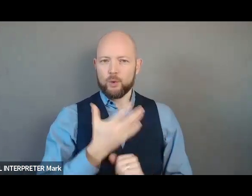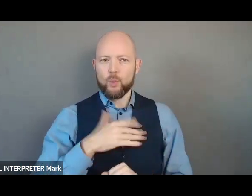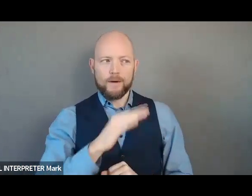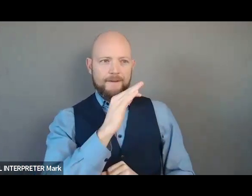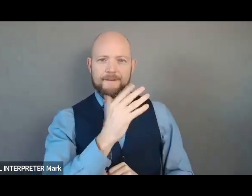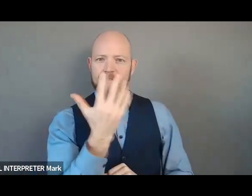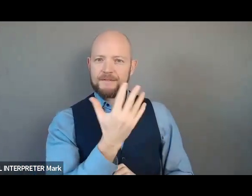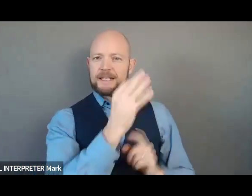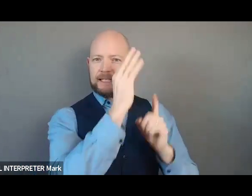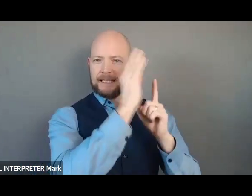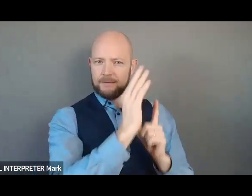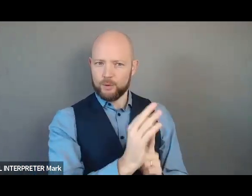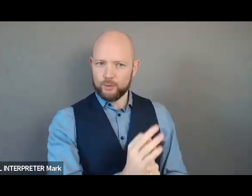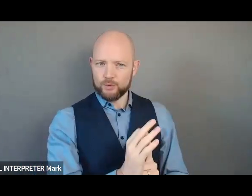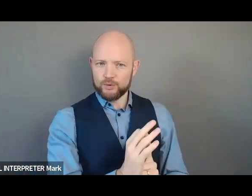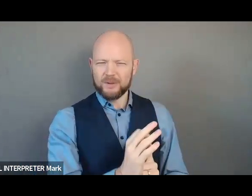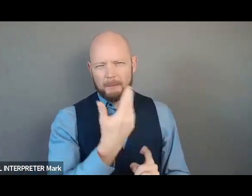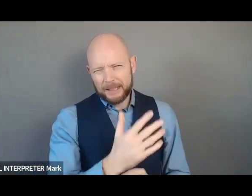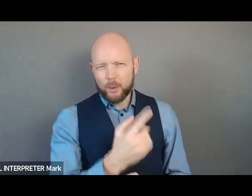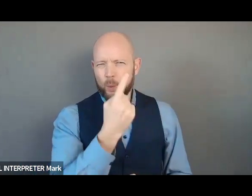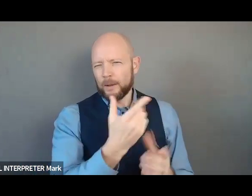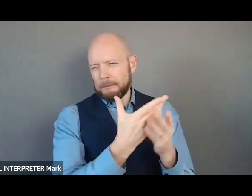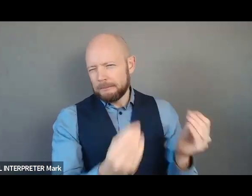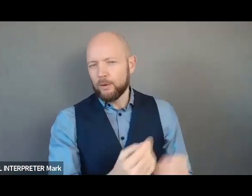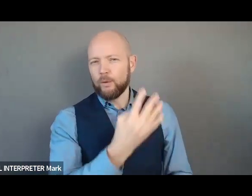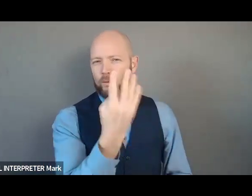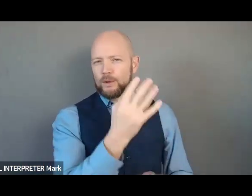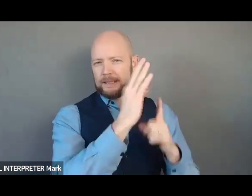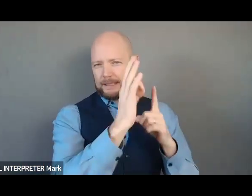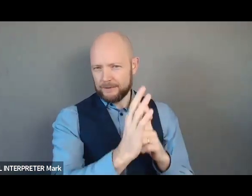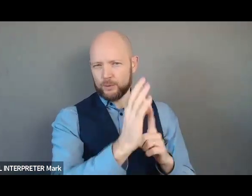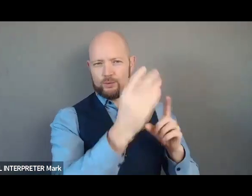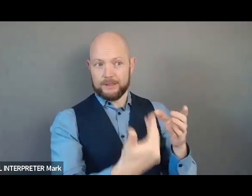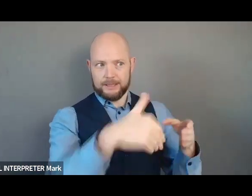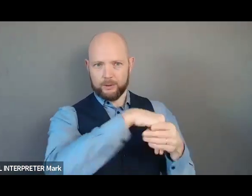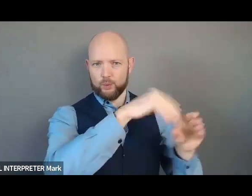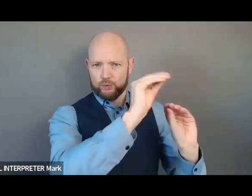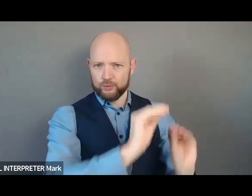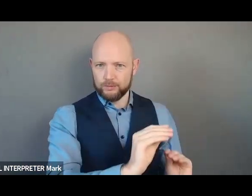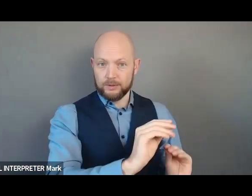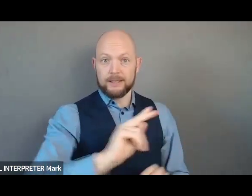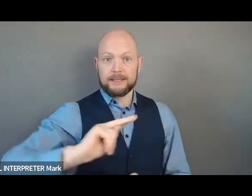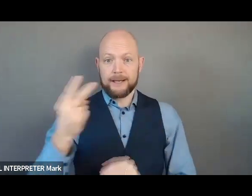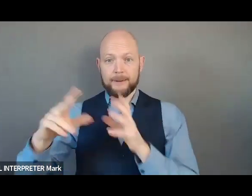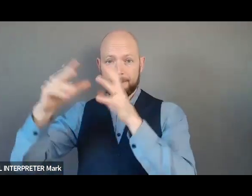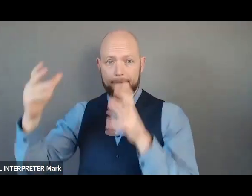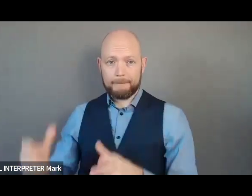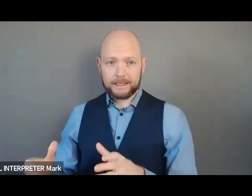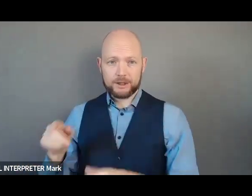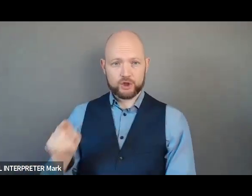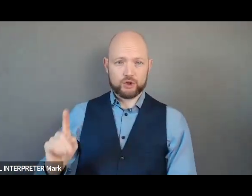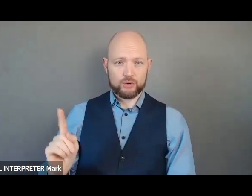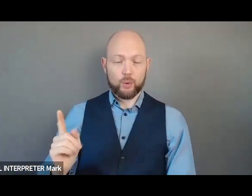14 interviews in total. And then the second work package is to use the findings from those interview data to do